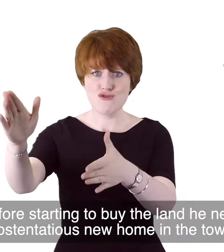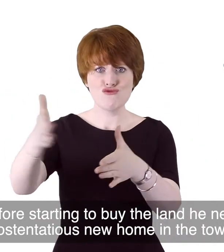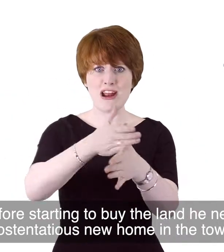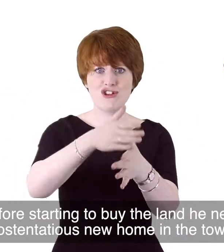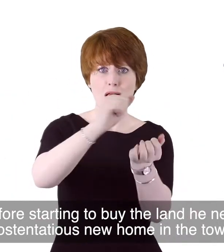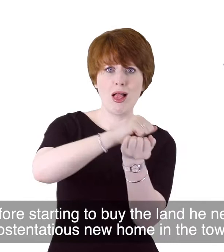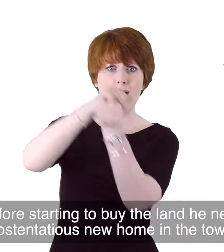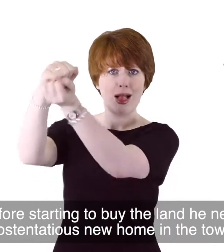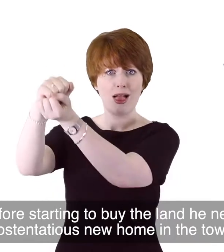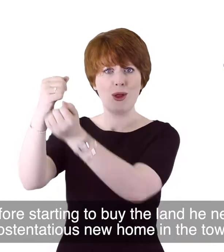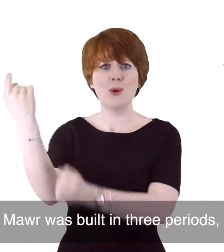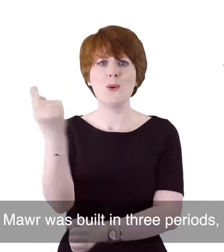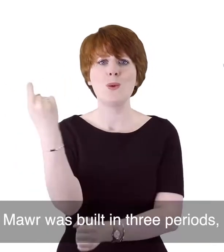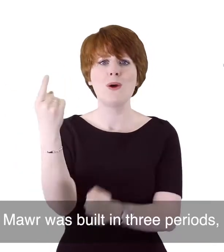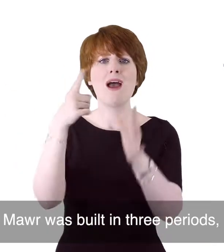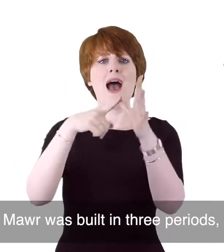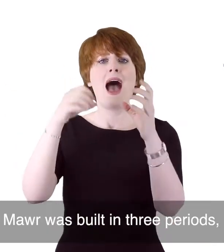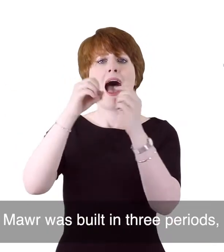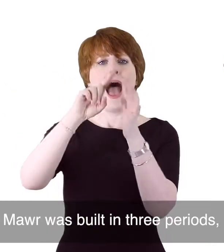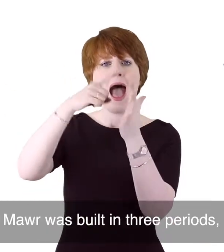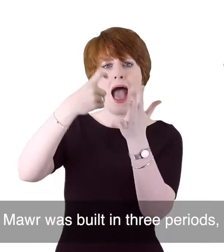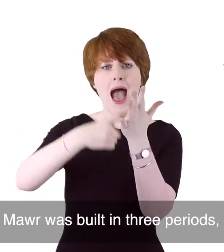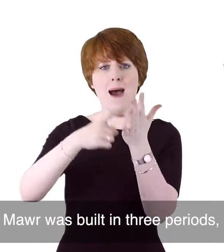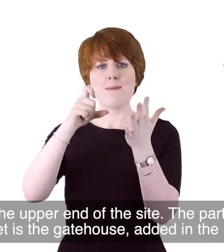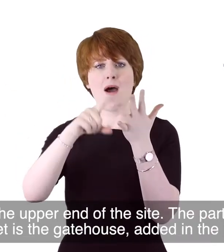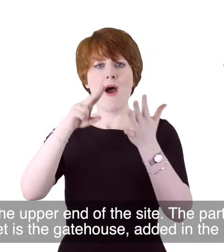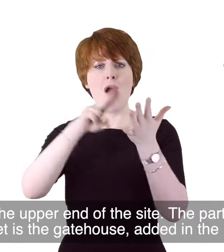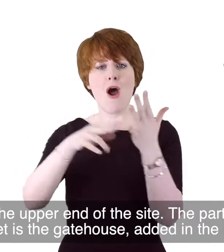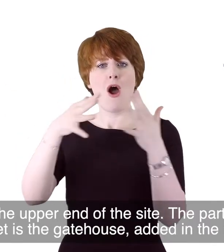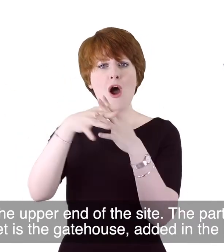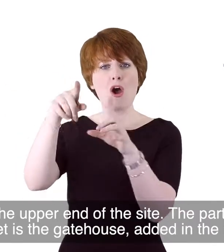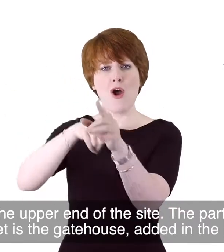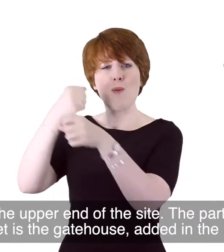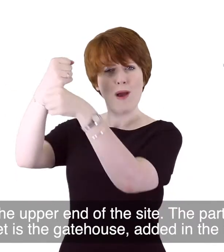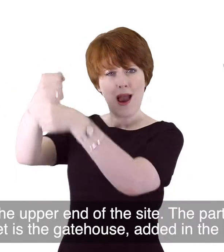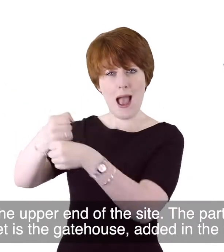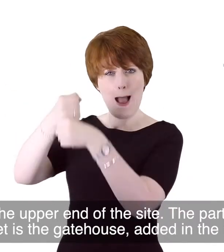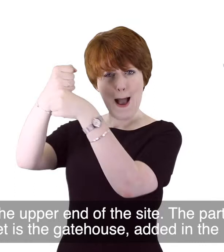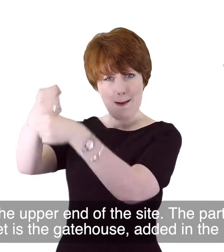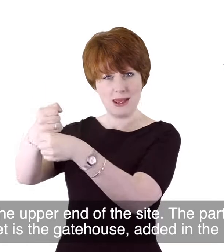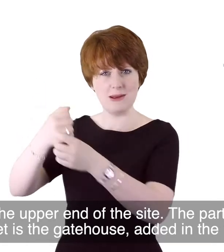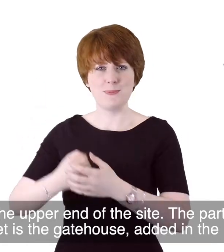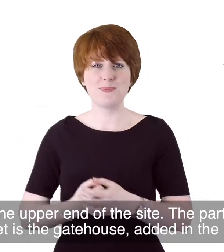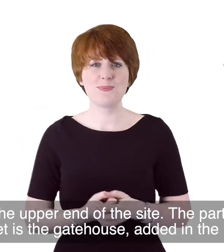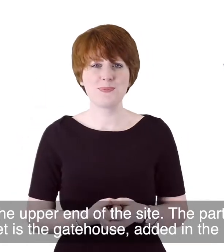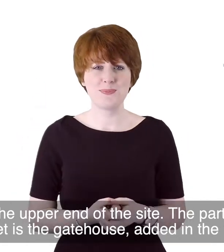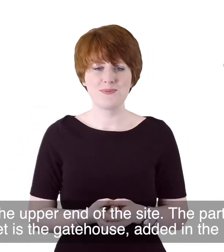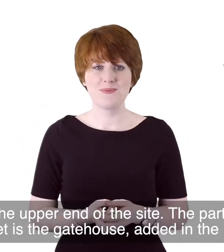in the town. Plas Mawr was built in 3 periods, starting at the upper end of the site. The part facing High Street